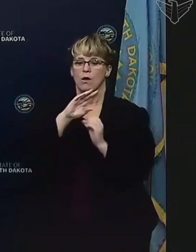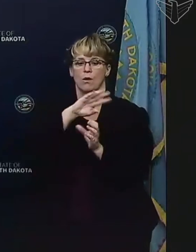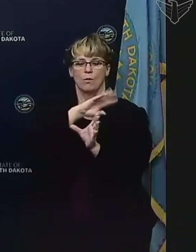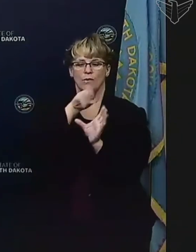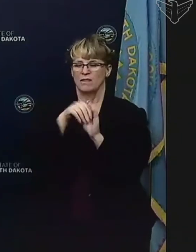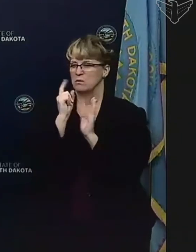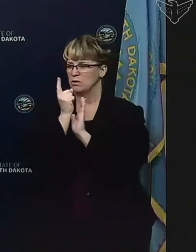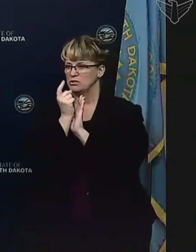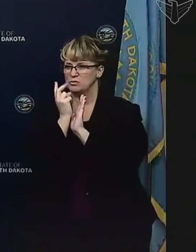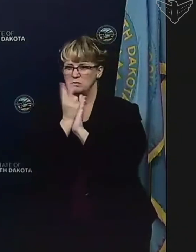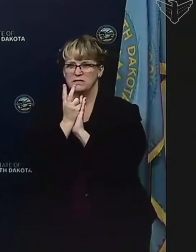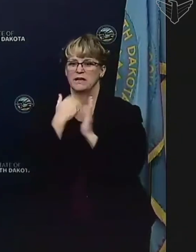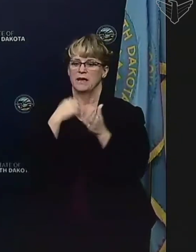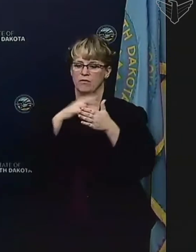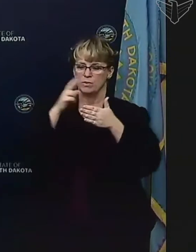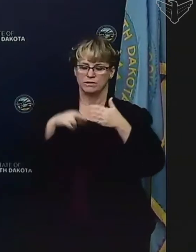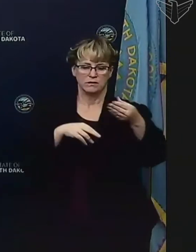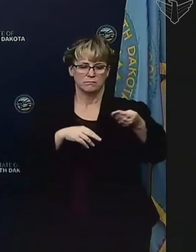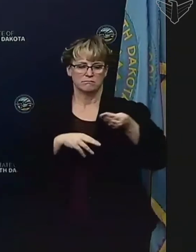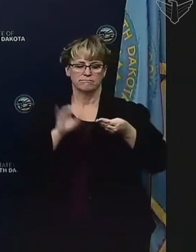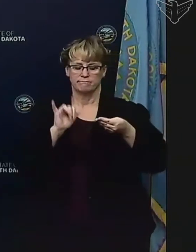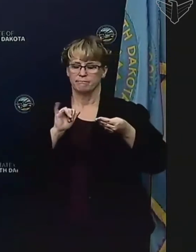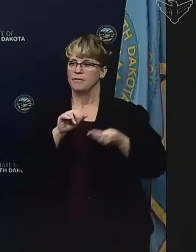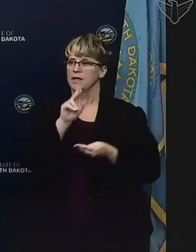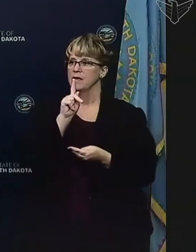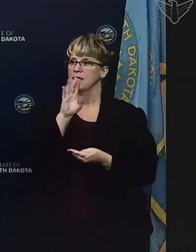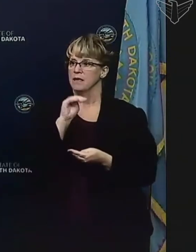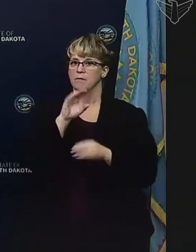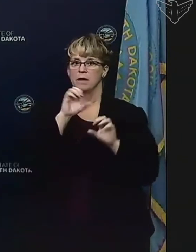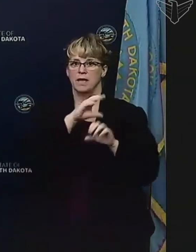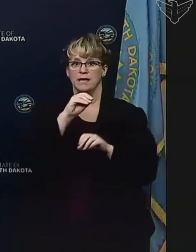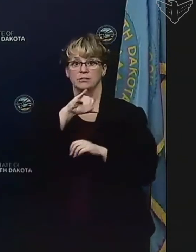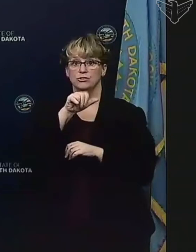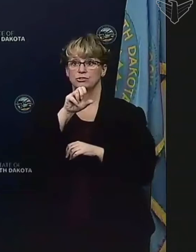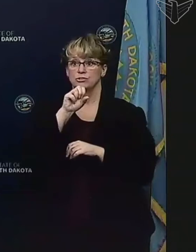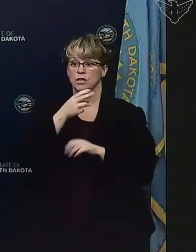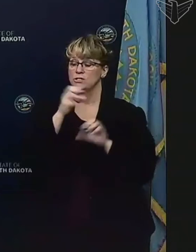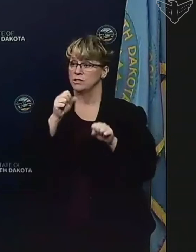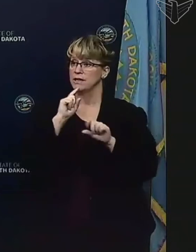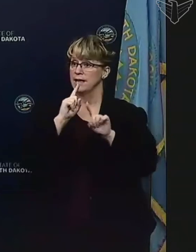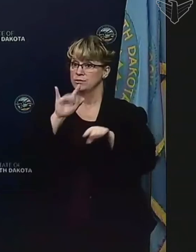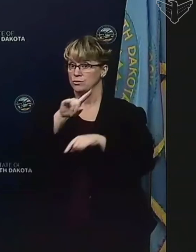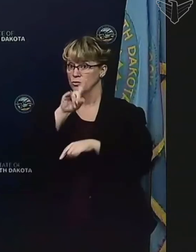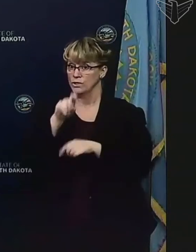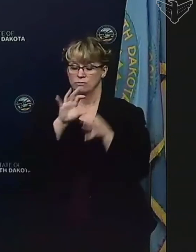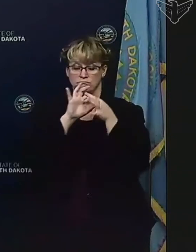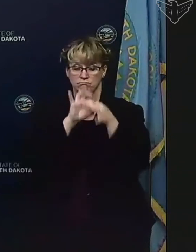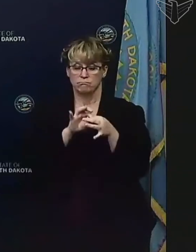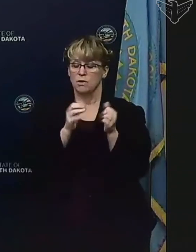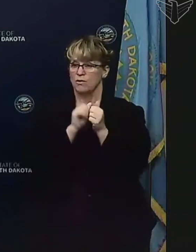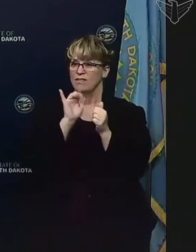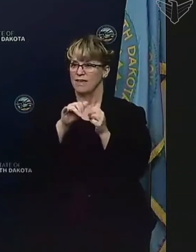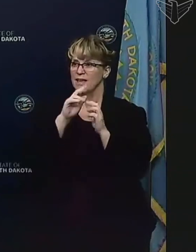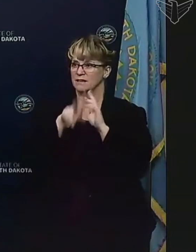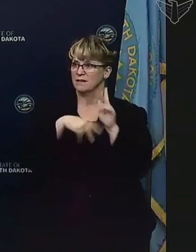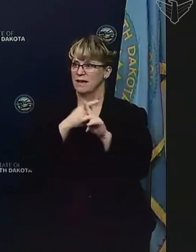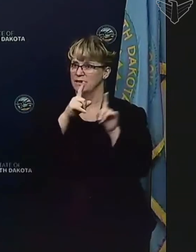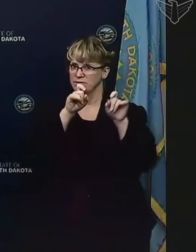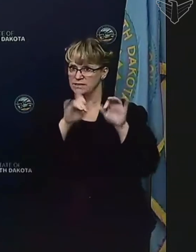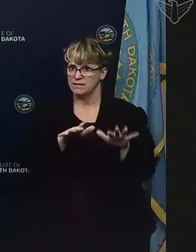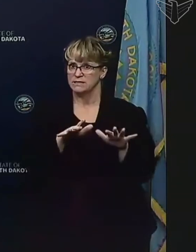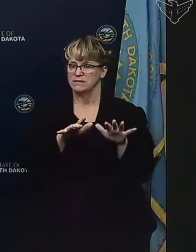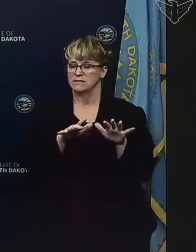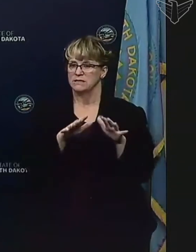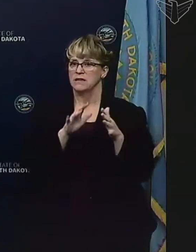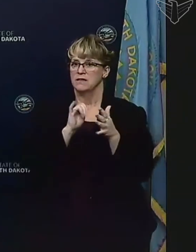should be able to have the results, and Kim and Josh can answer any questions that you may have specifically about that type of testing